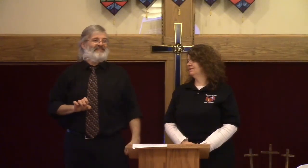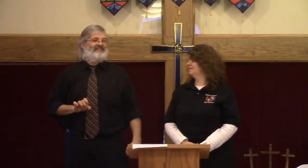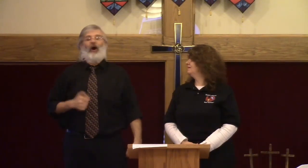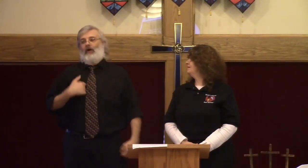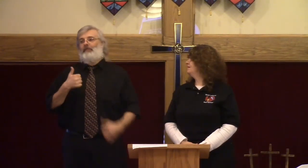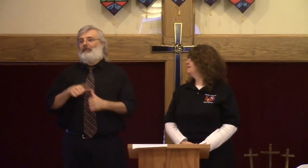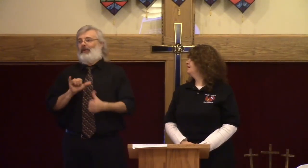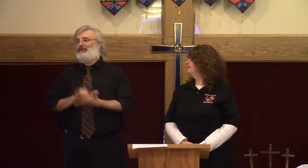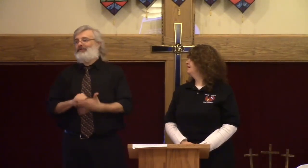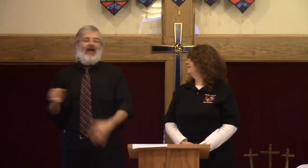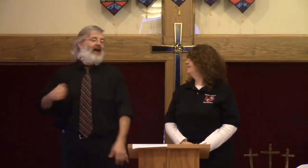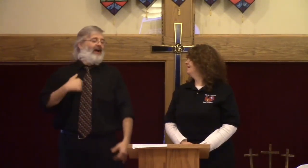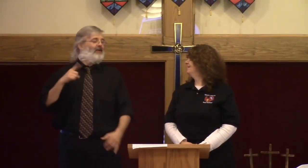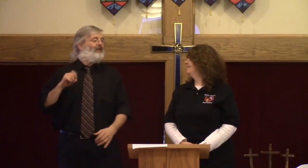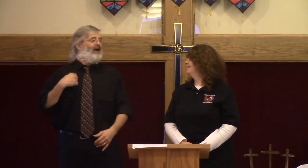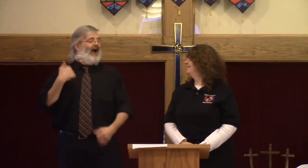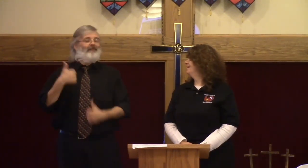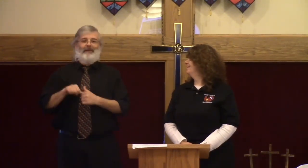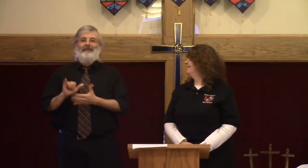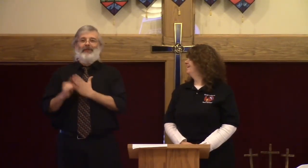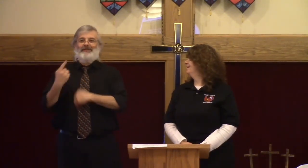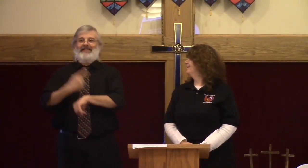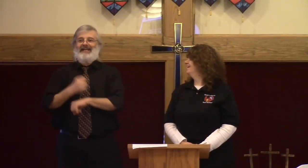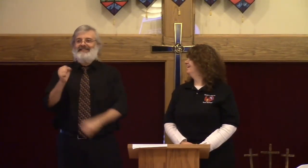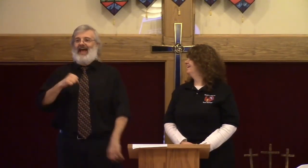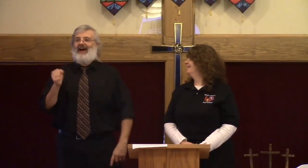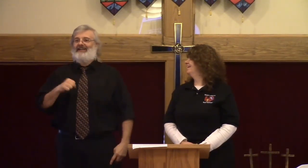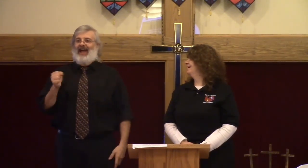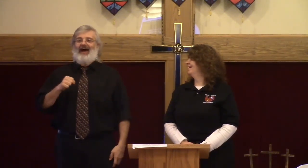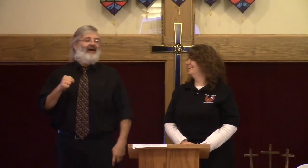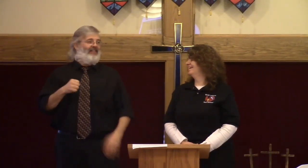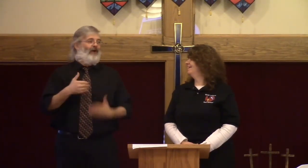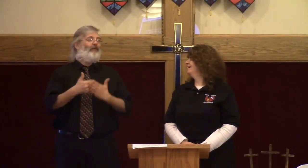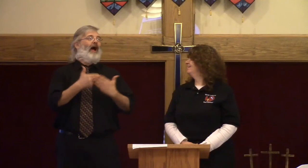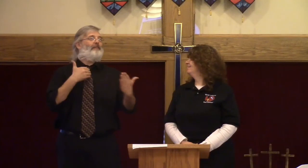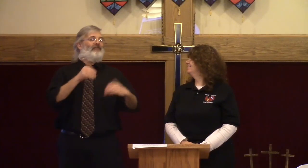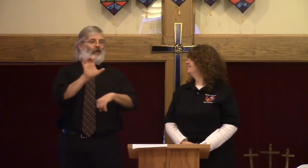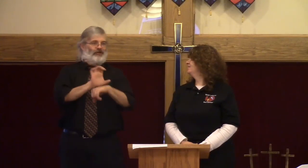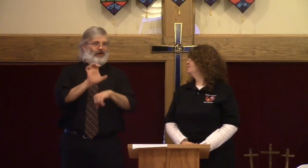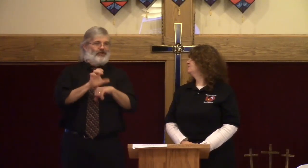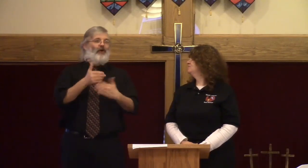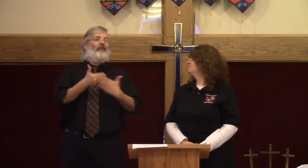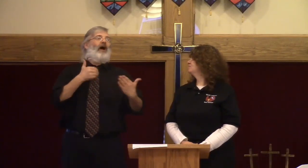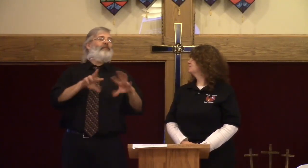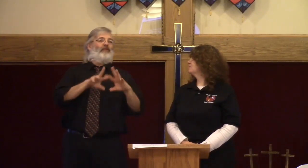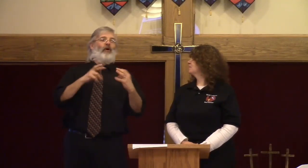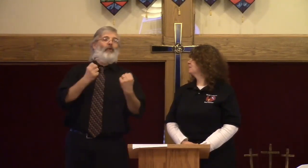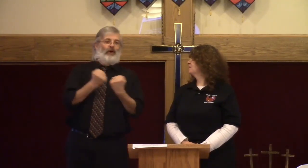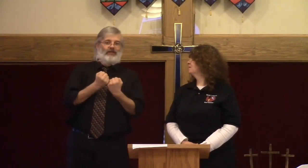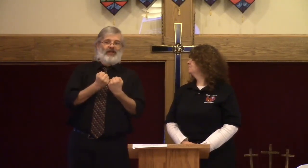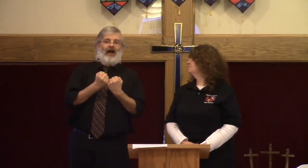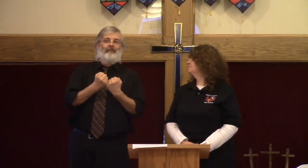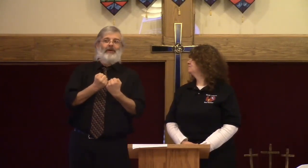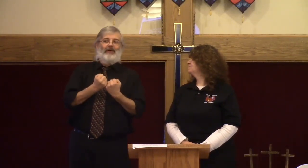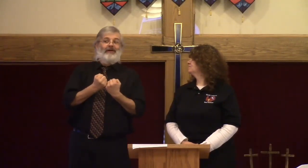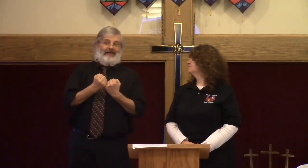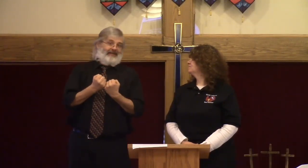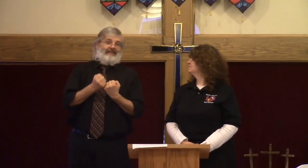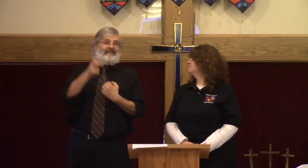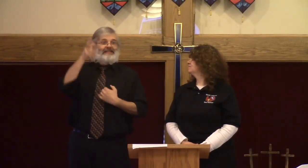Oh, I remember those. I remember those things. Yeah. Right before church, right before a workshop,